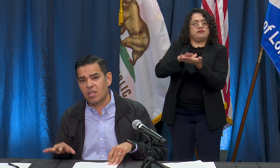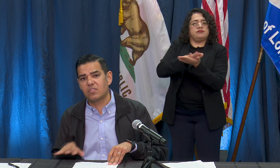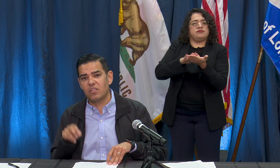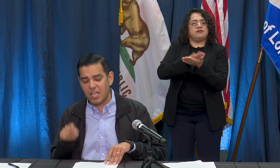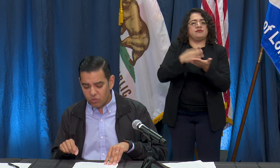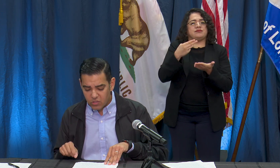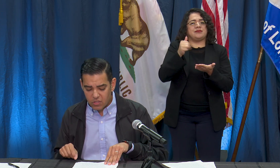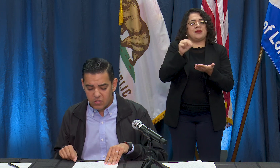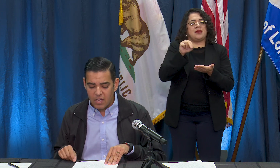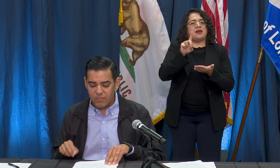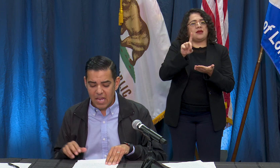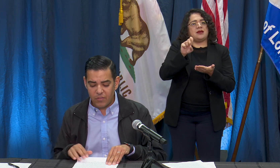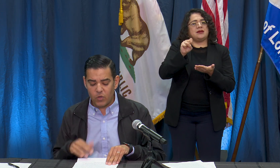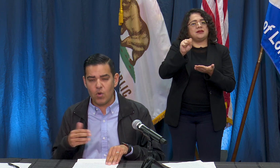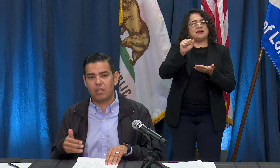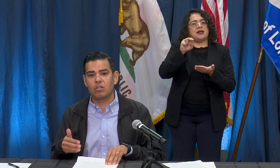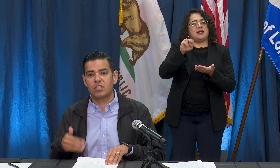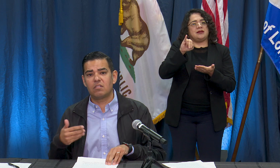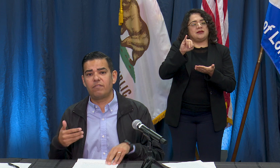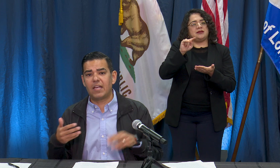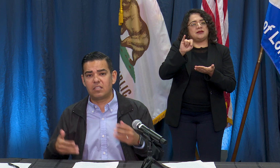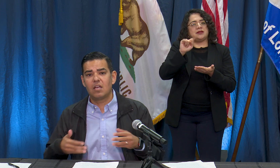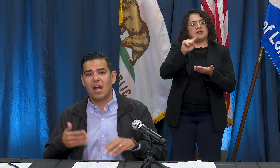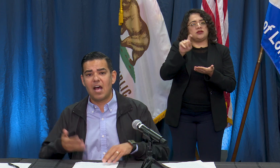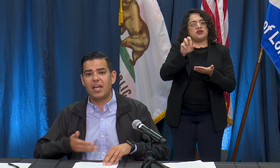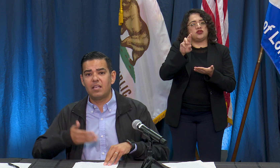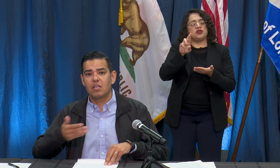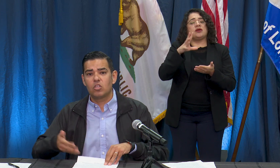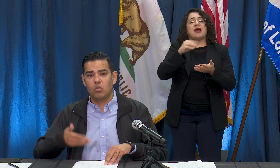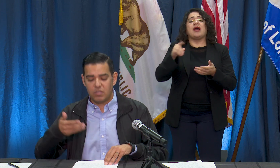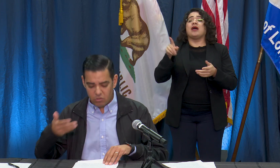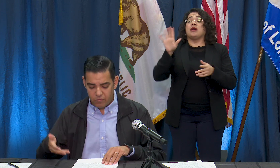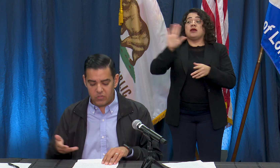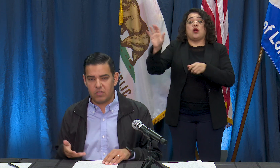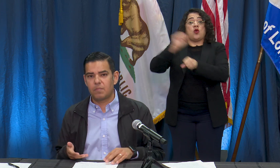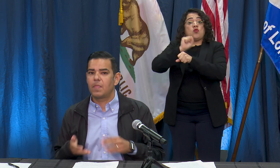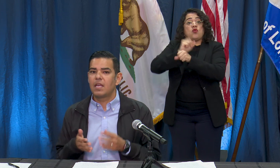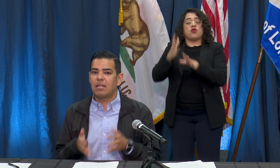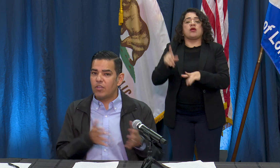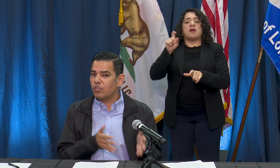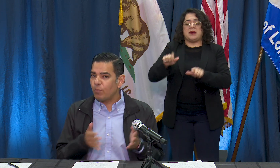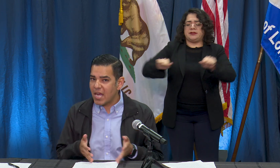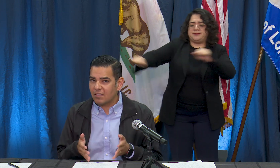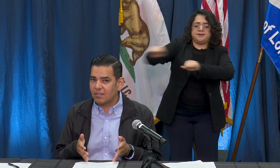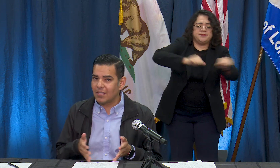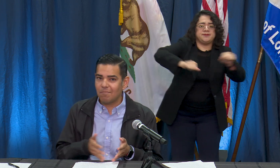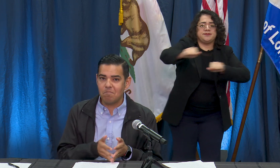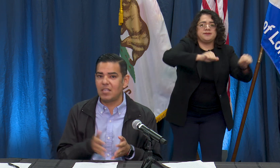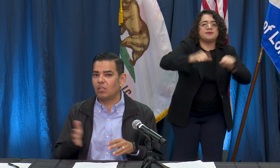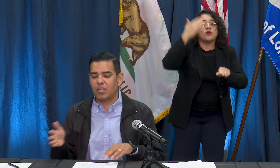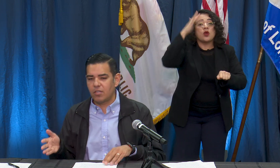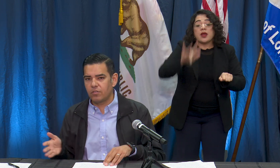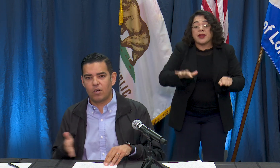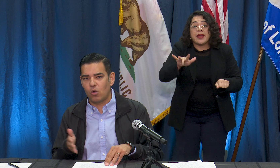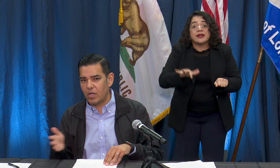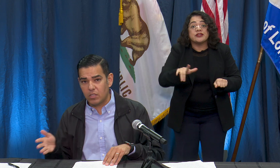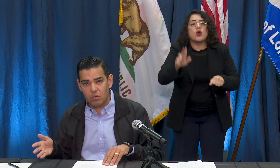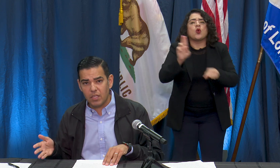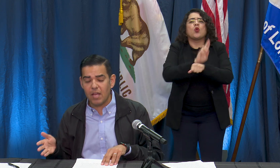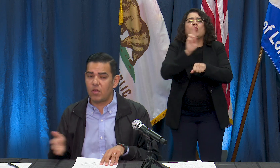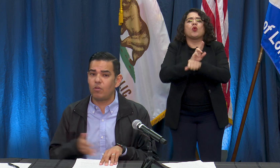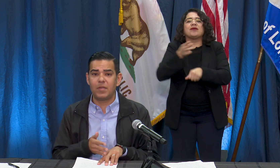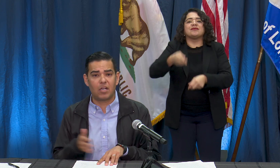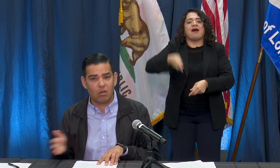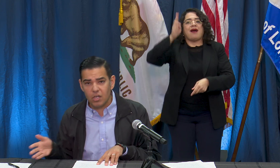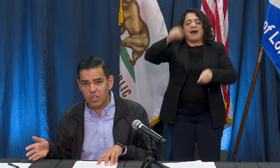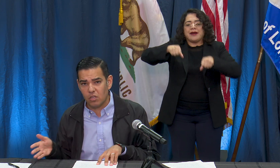in areas and in the entrances, and that they regularly disinfect high-use surfaces. Now, these are practices that many locations are already